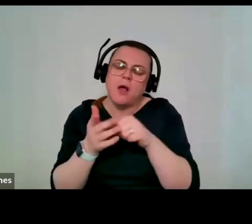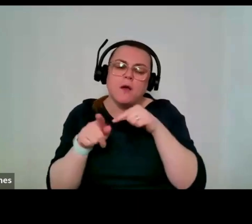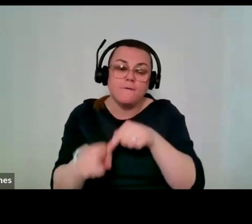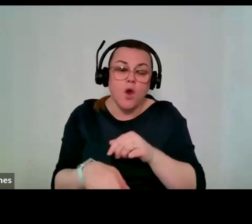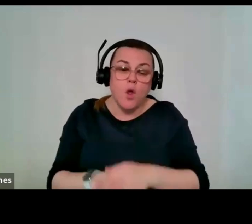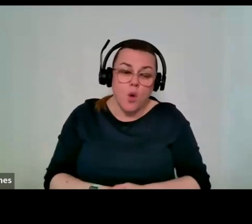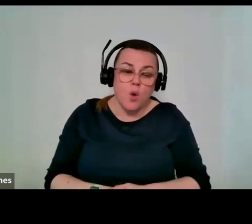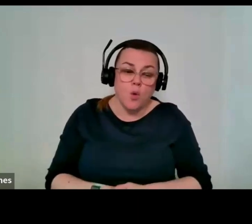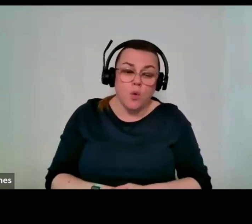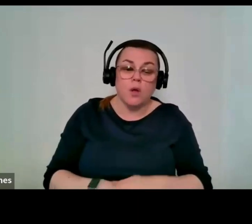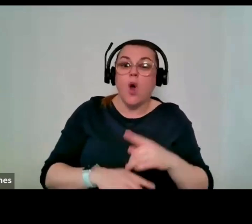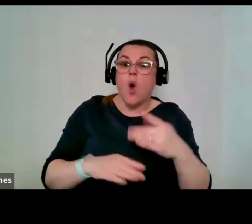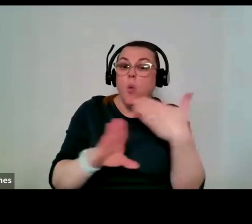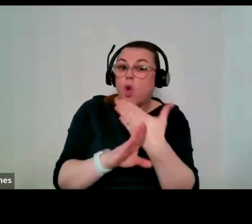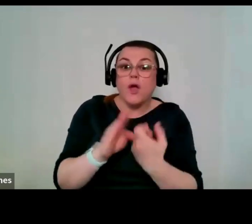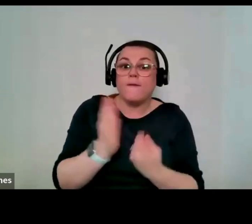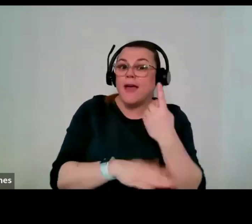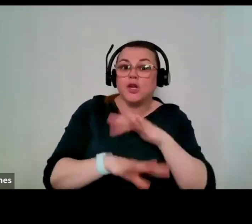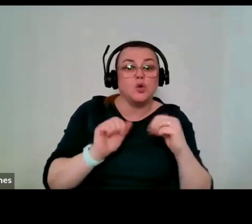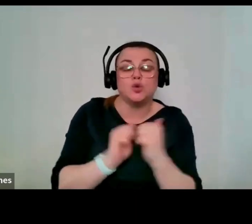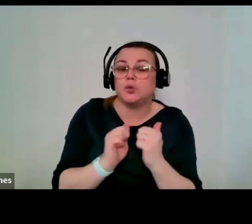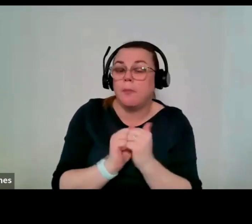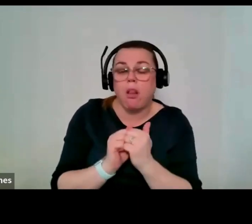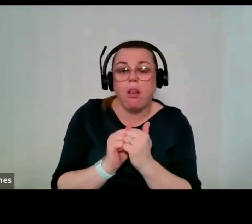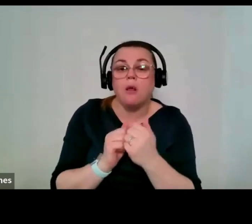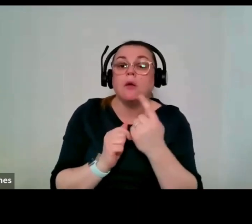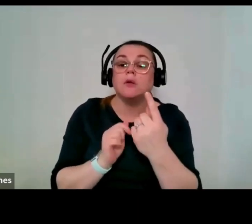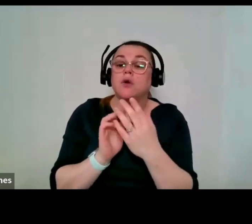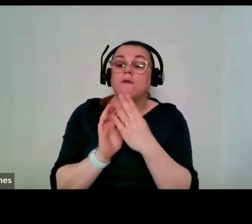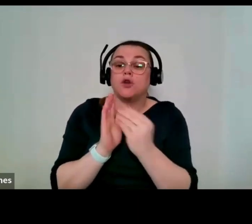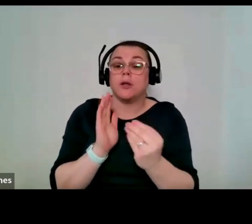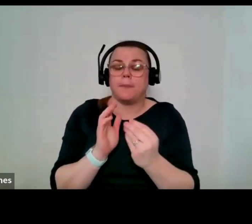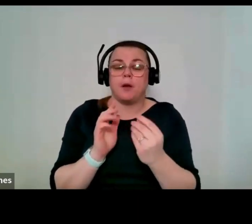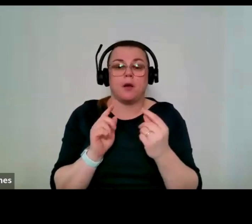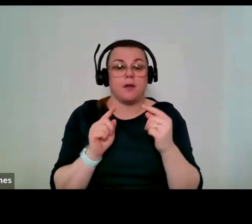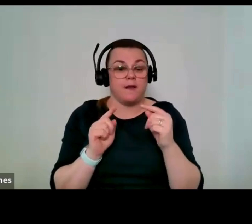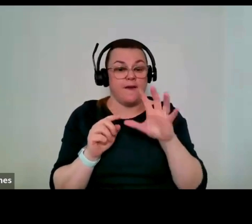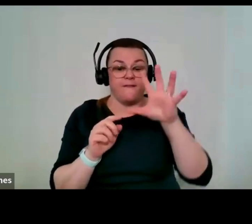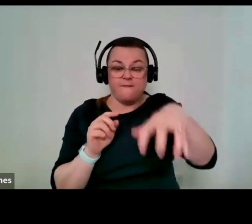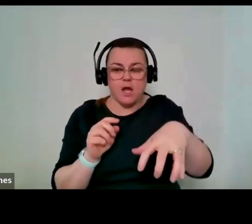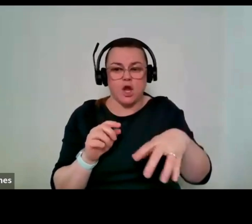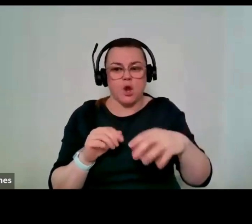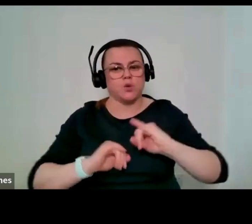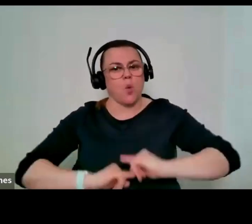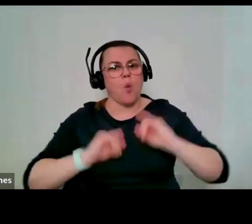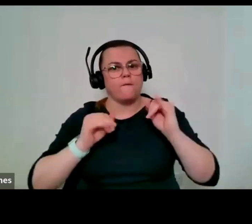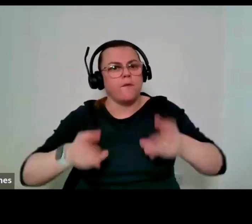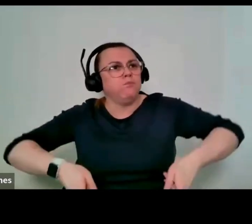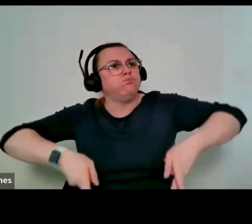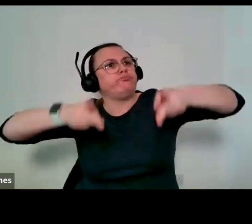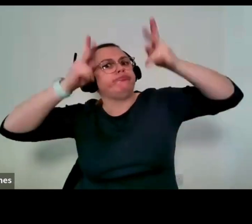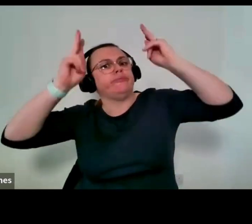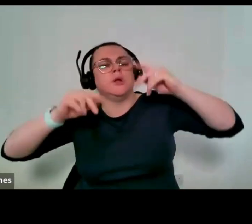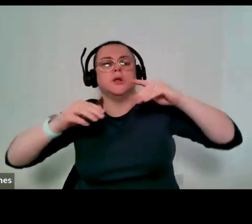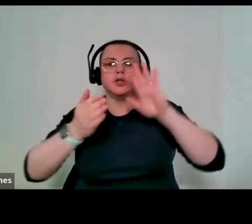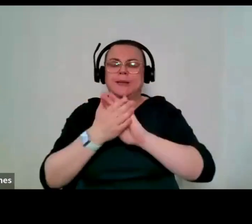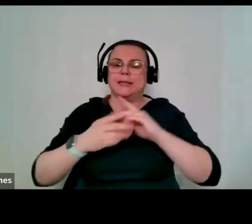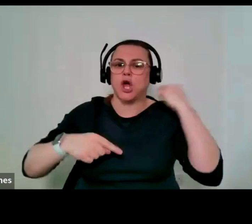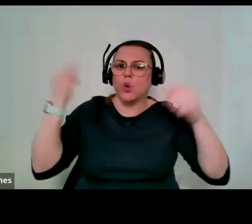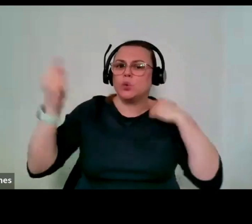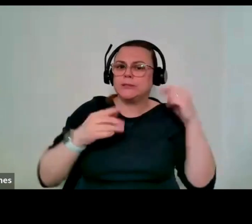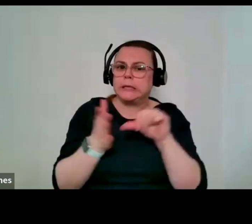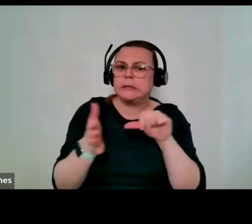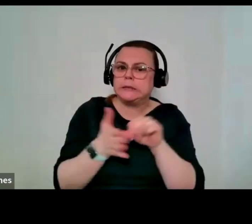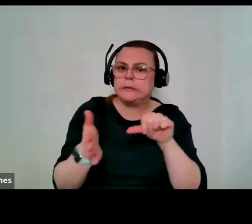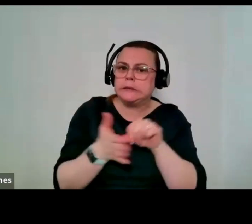Inaccessible work event, for example, hers in venues with terrible acoustics. And for all of